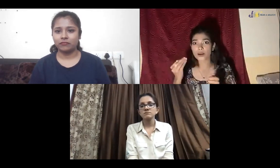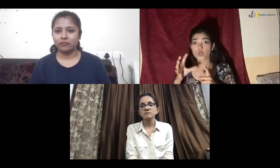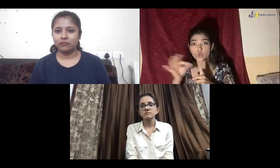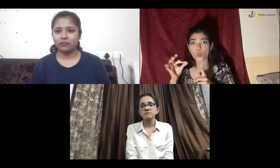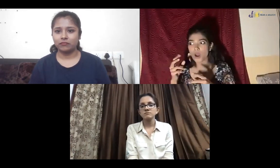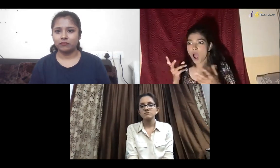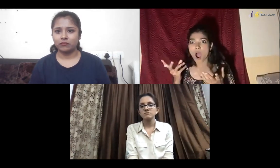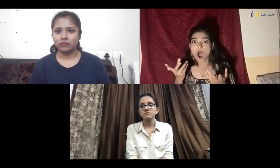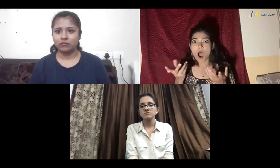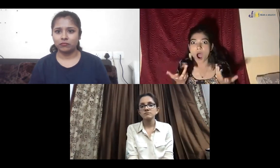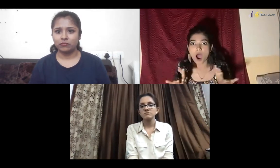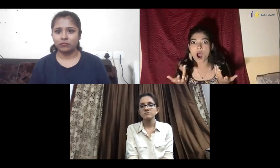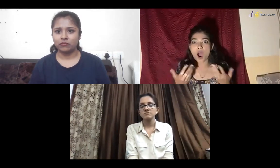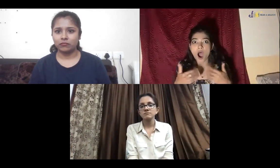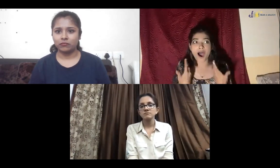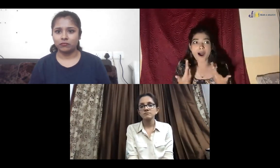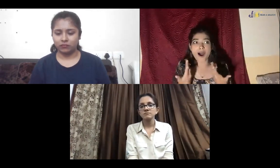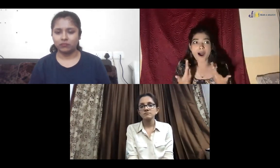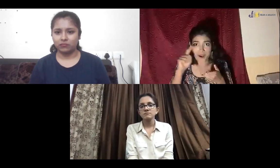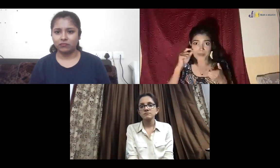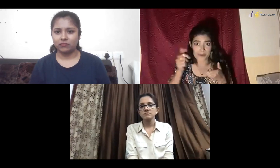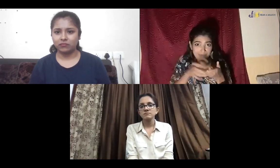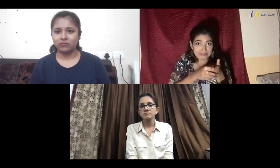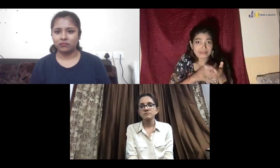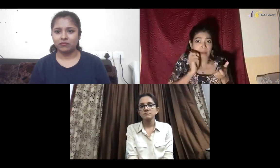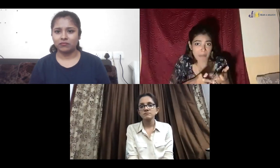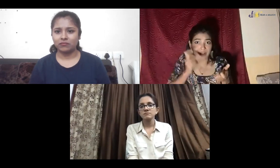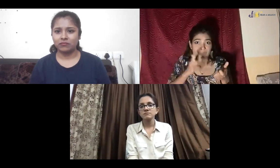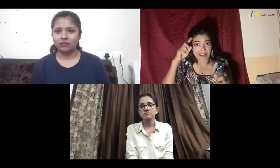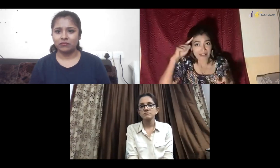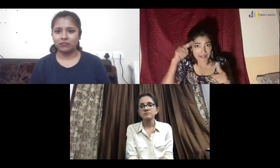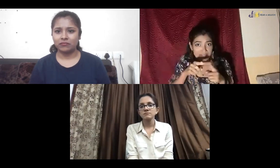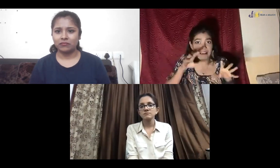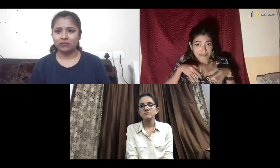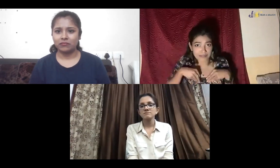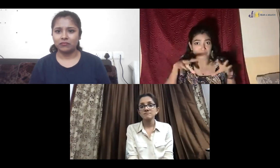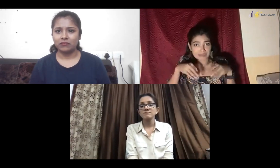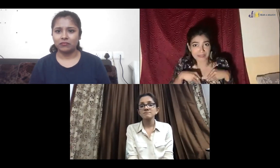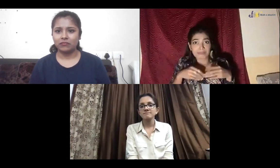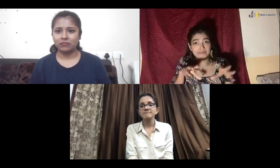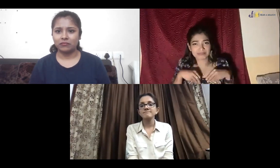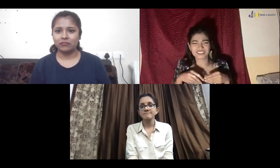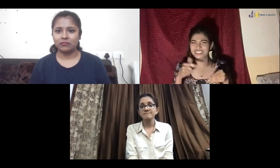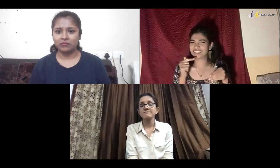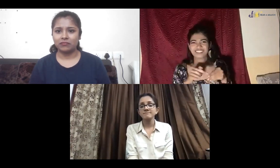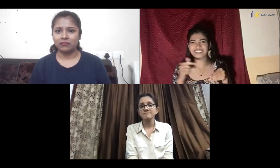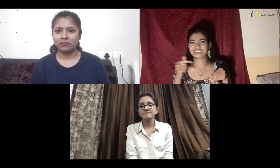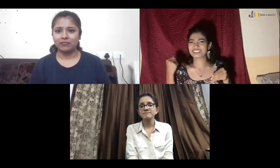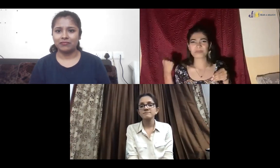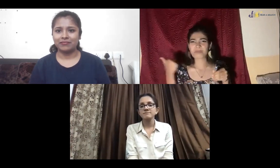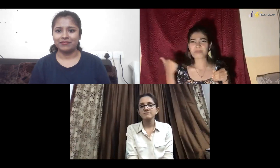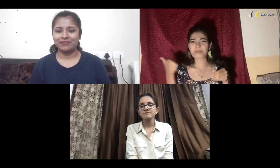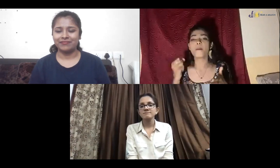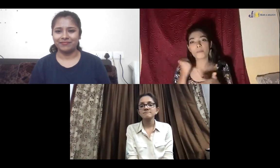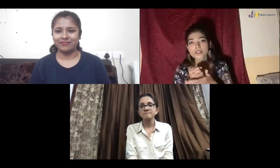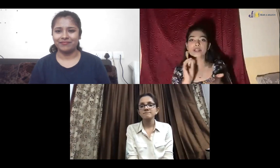So at night time, if you are feeling uncomfortable or not safe, you are just thinking that maybe